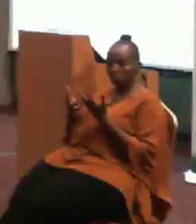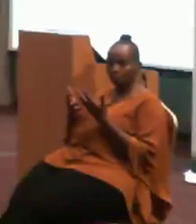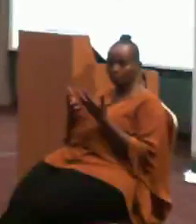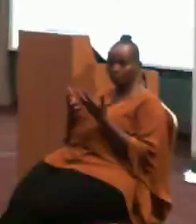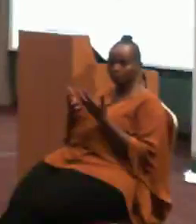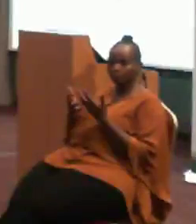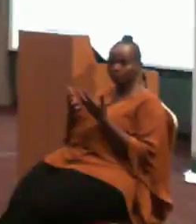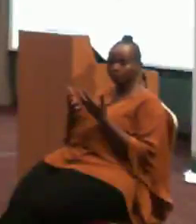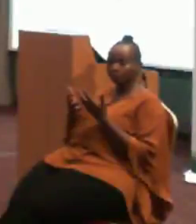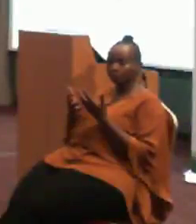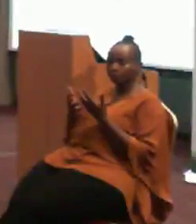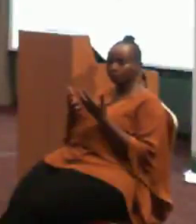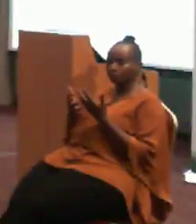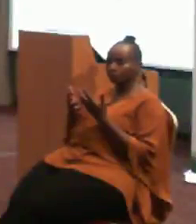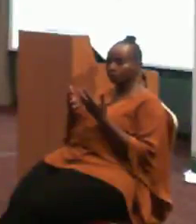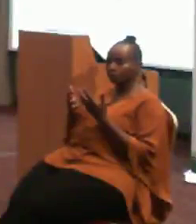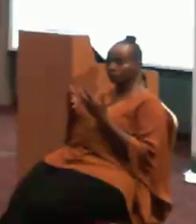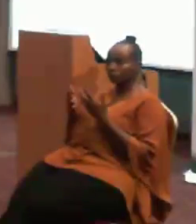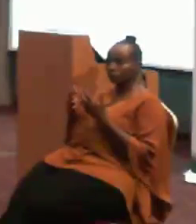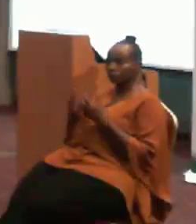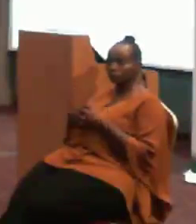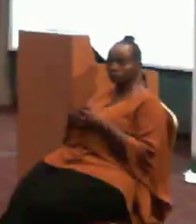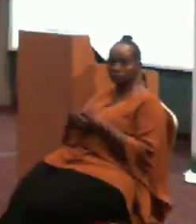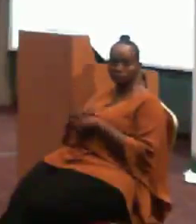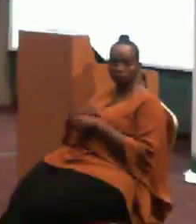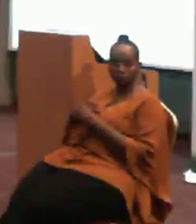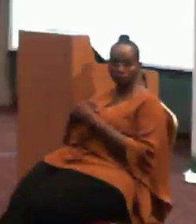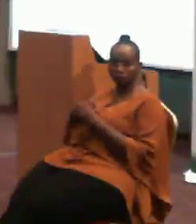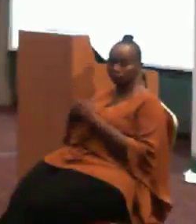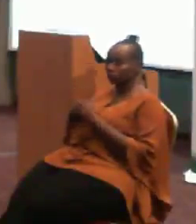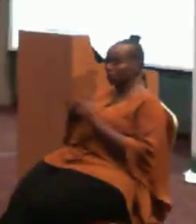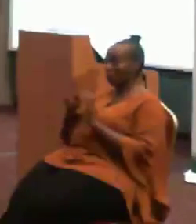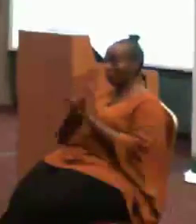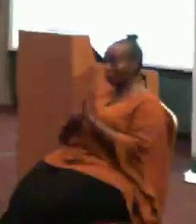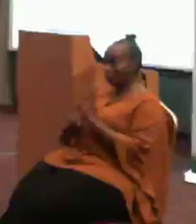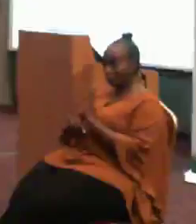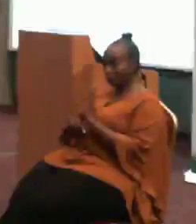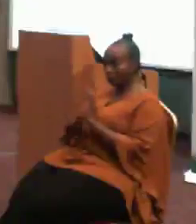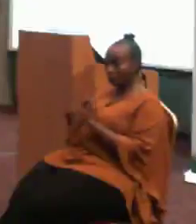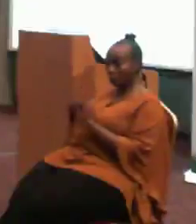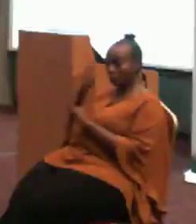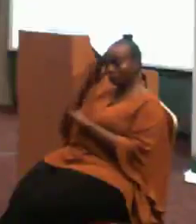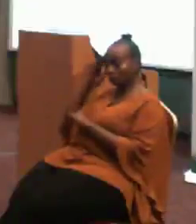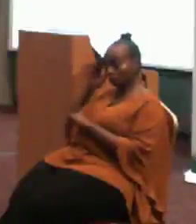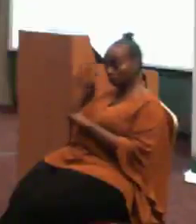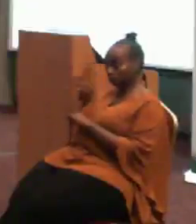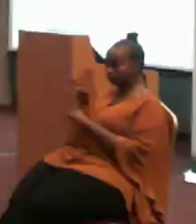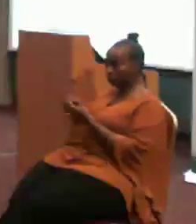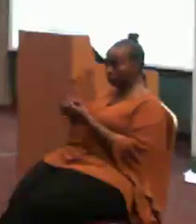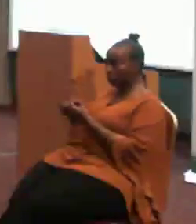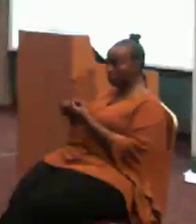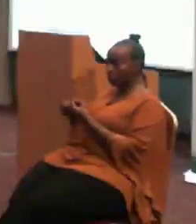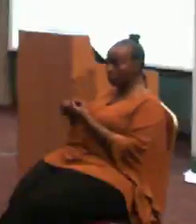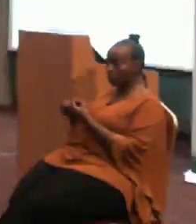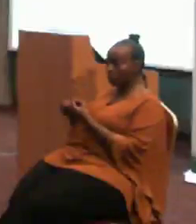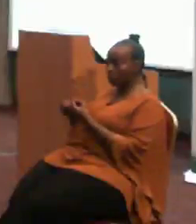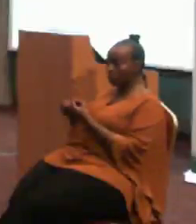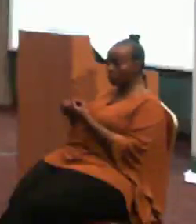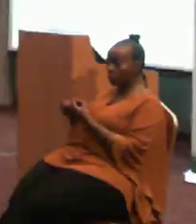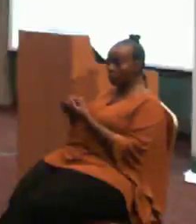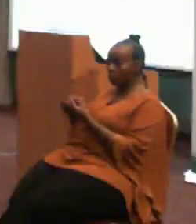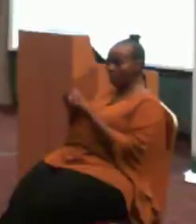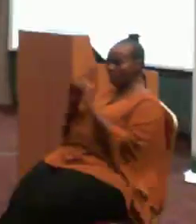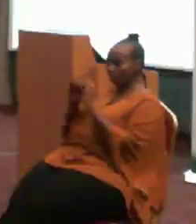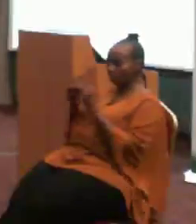I think the build program. What amount, what level of adjustment do you